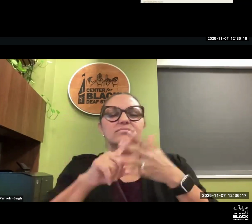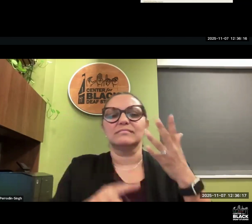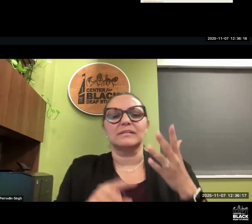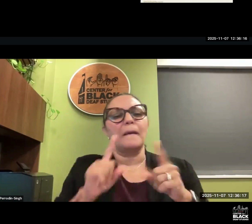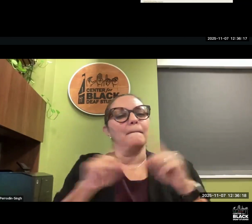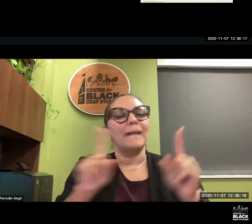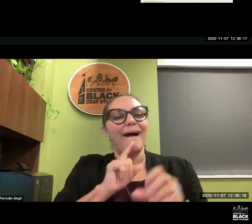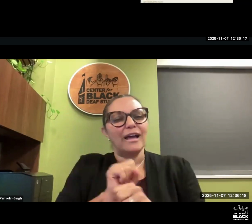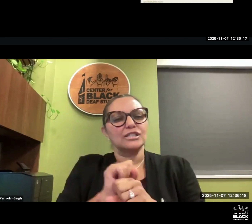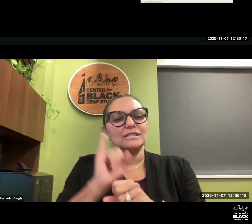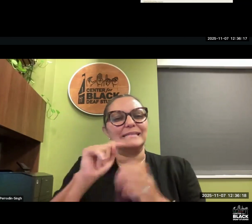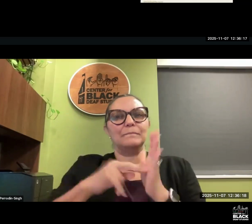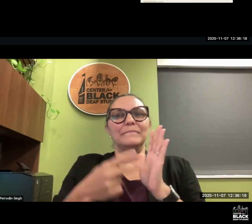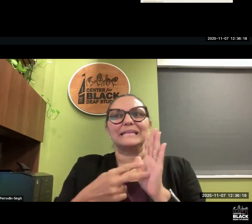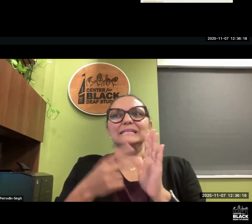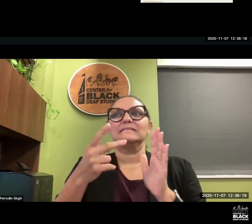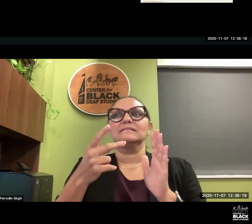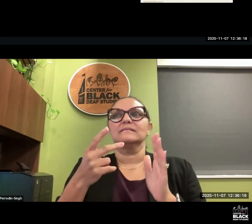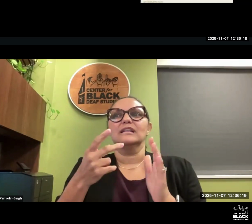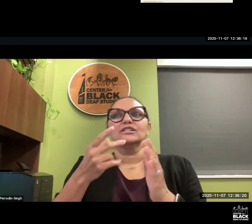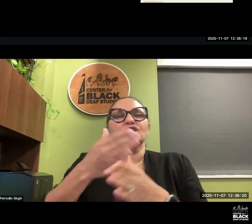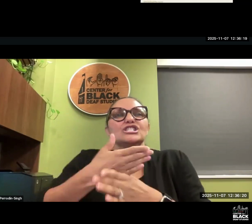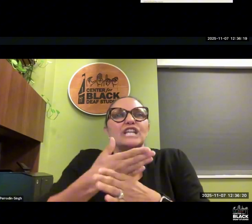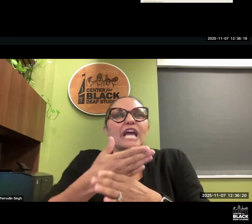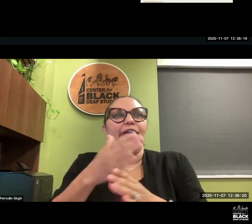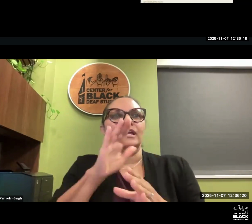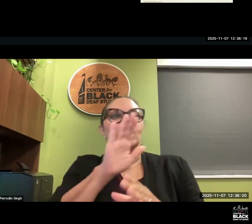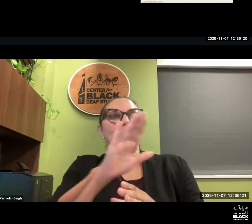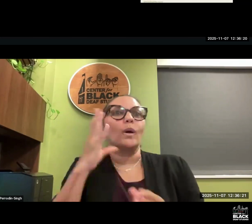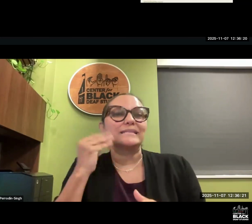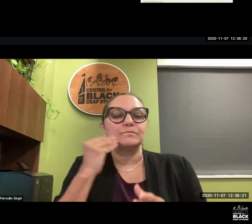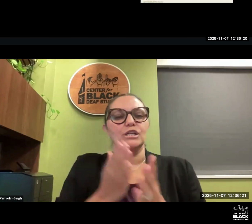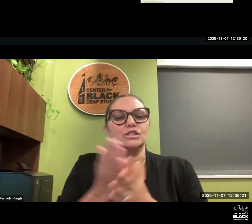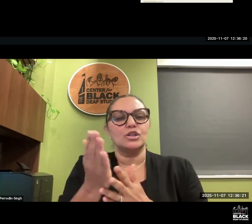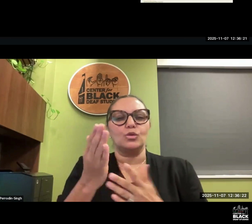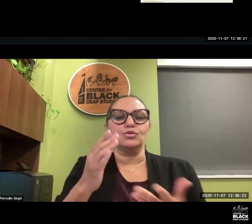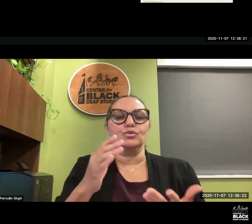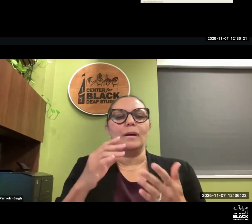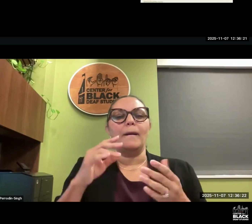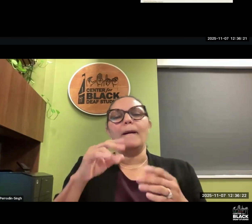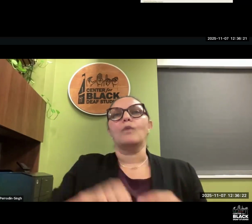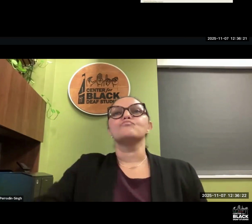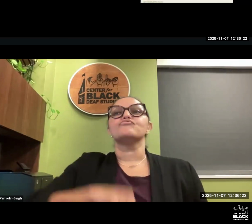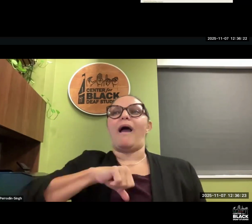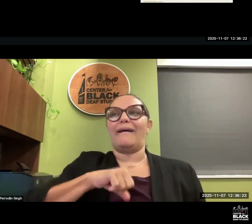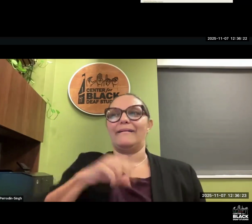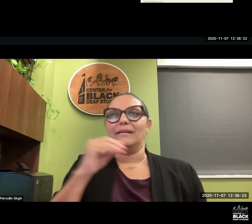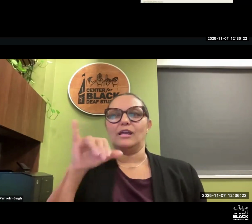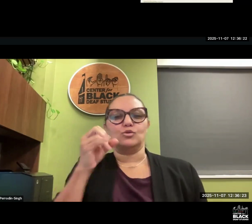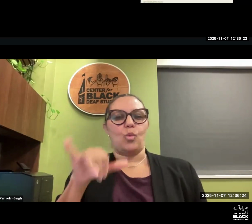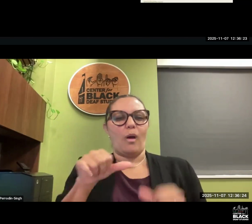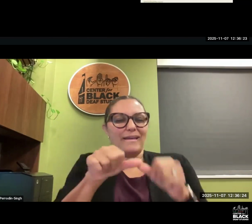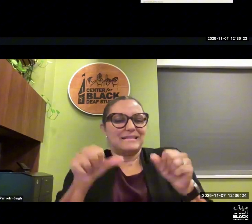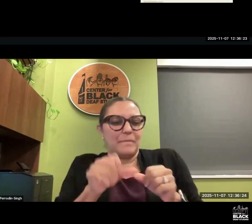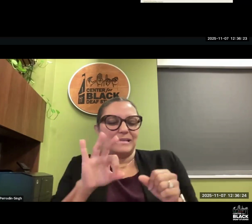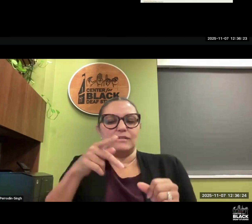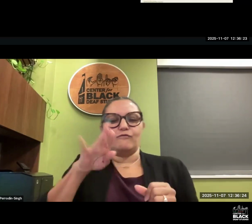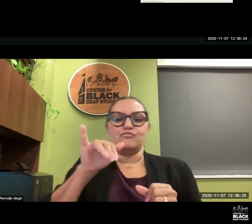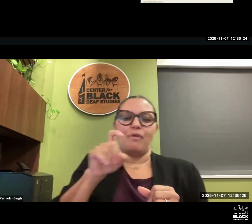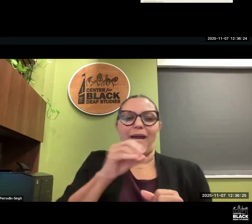happy, is angry, is not satisfied. But I also think it's trying to